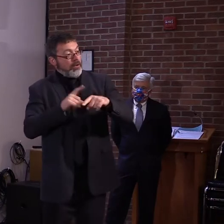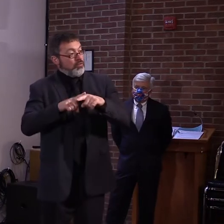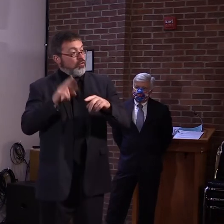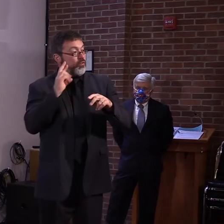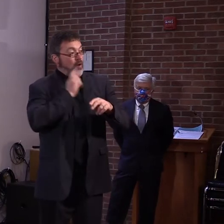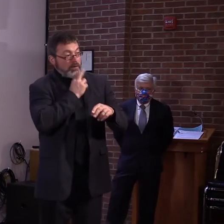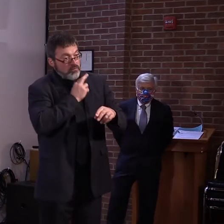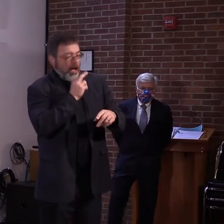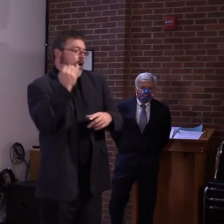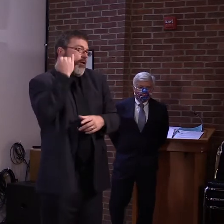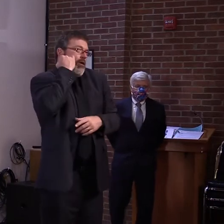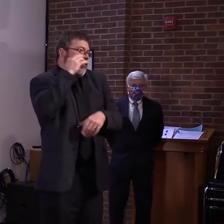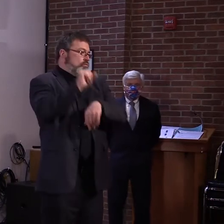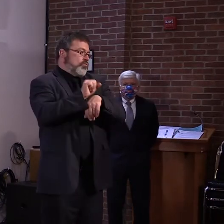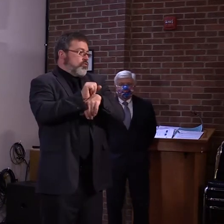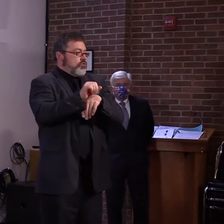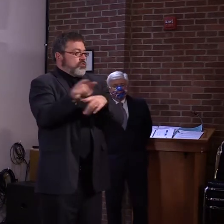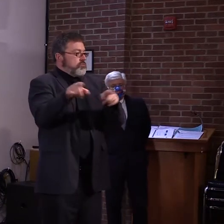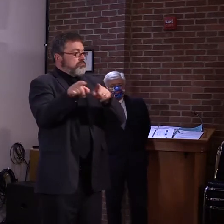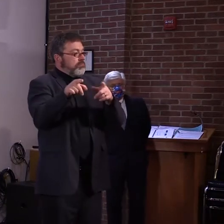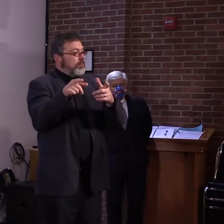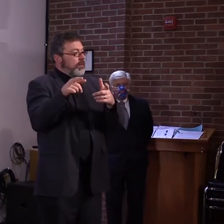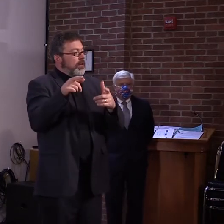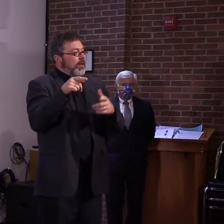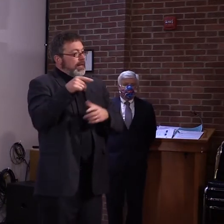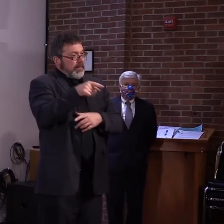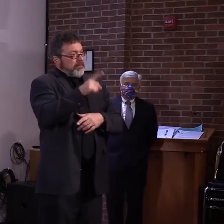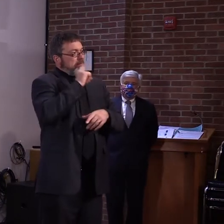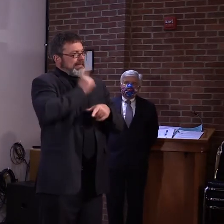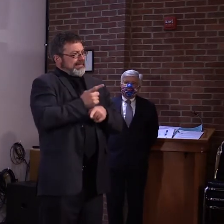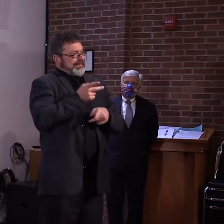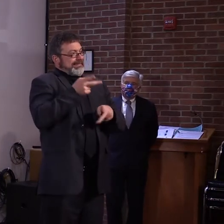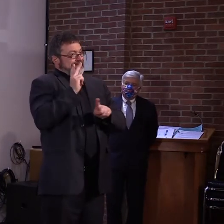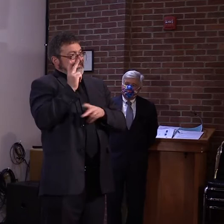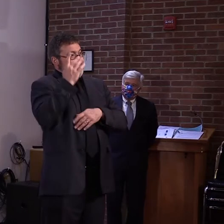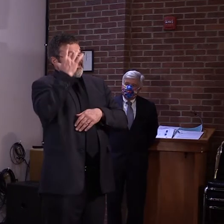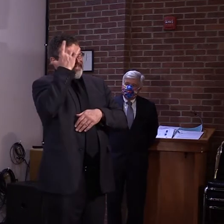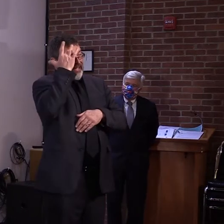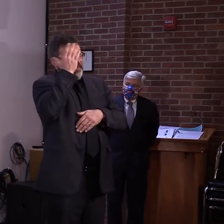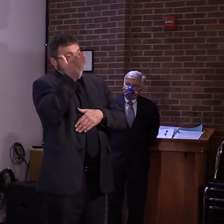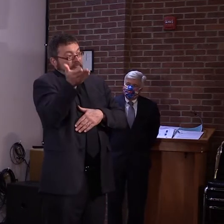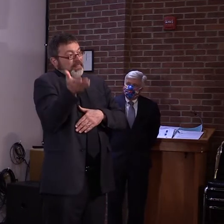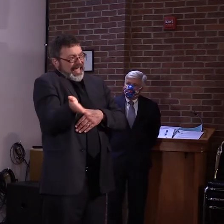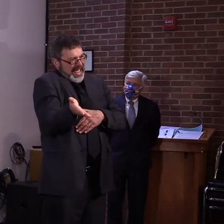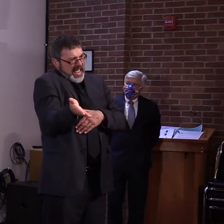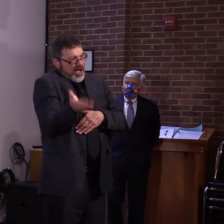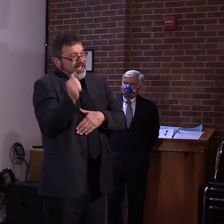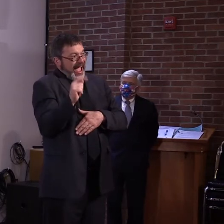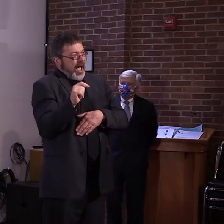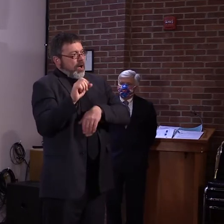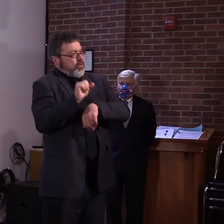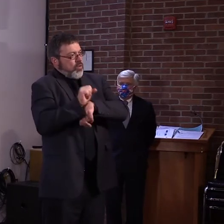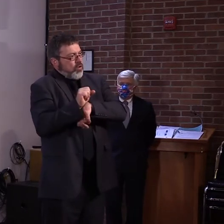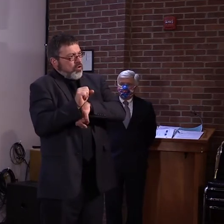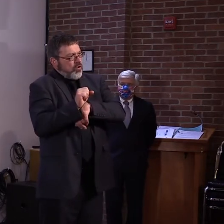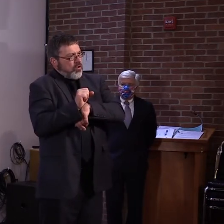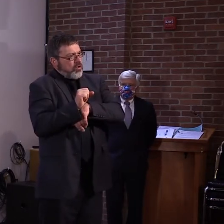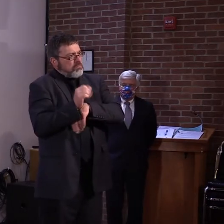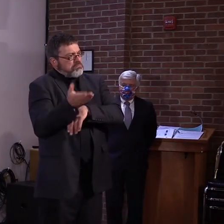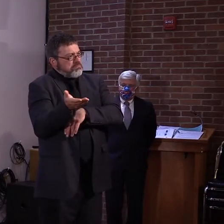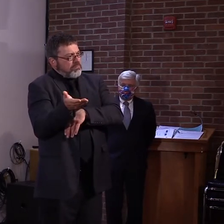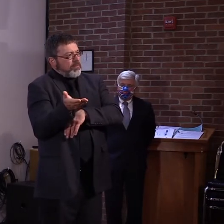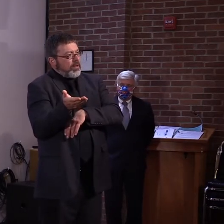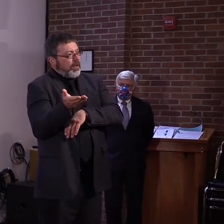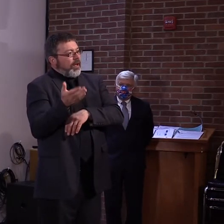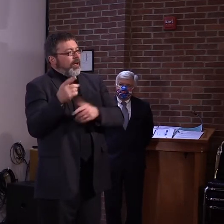infectious. And that's the work that the contact tracing team does. They find out when the symptoms started or when the test was done. They